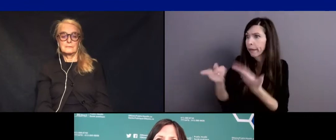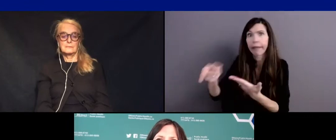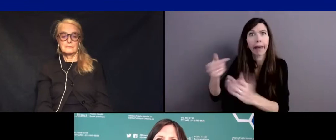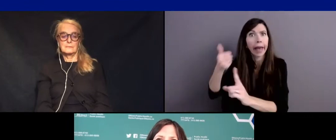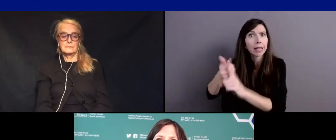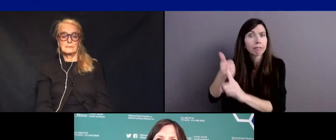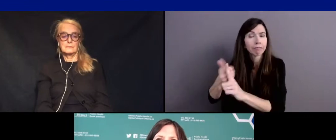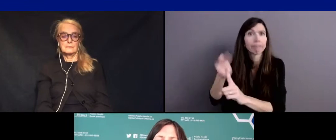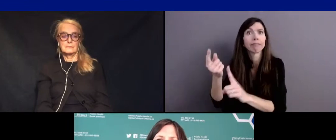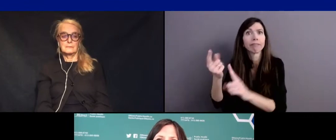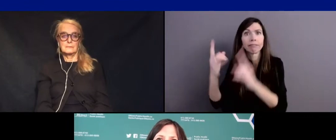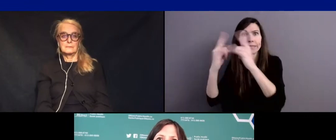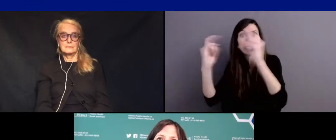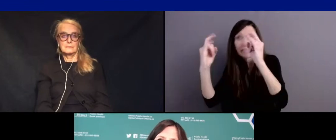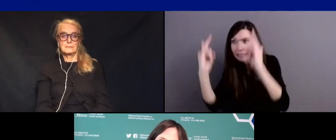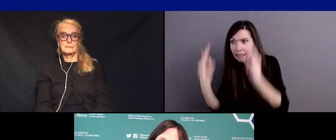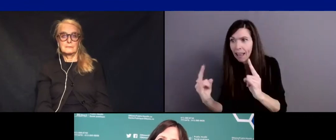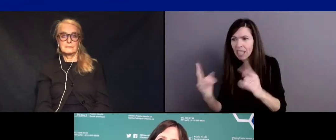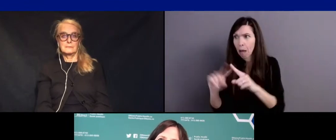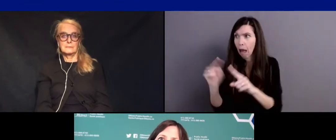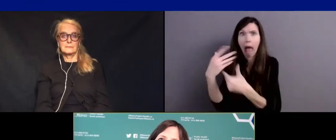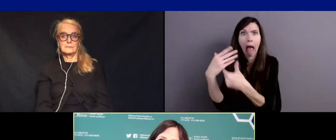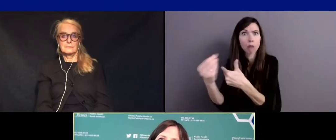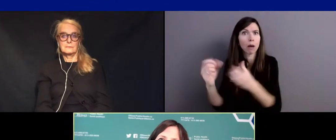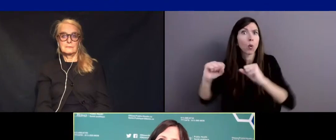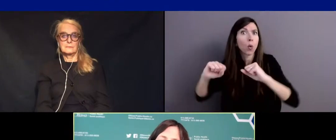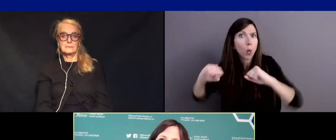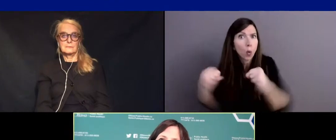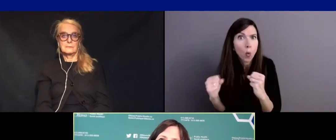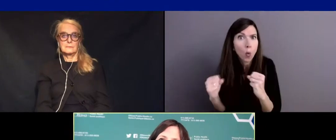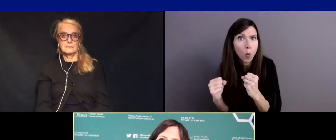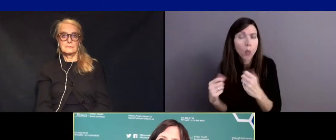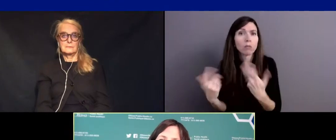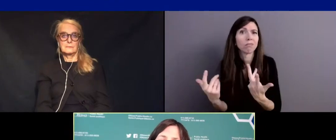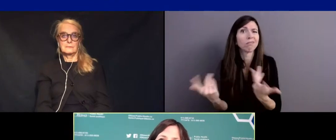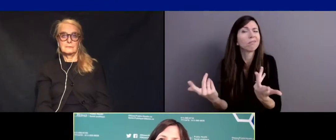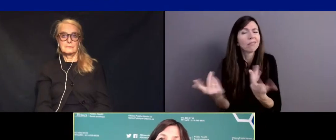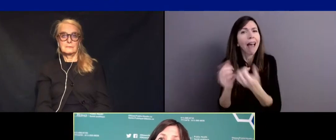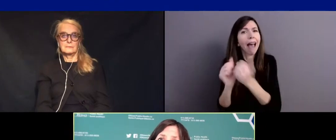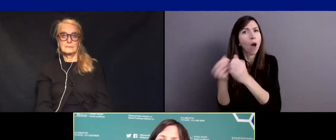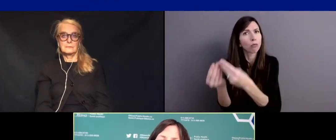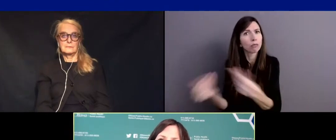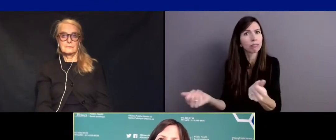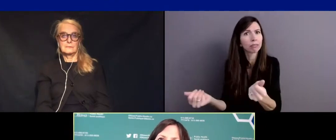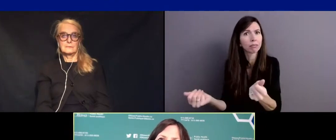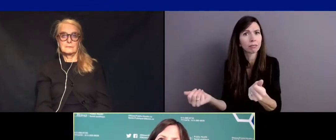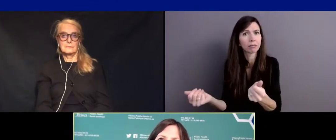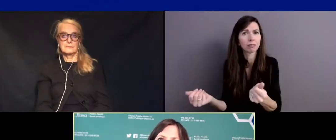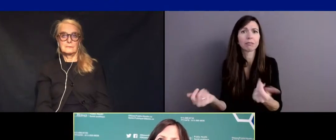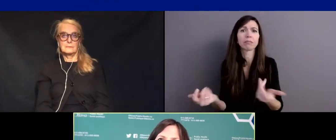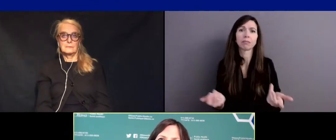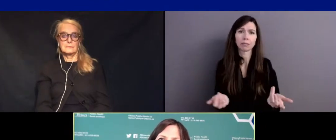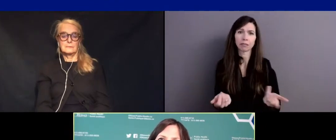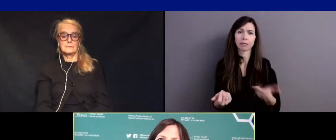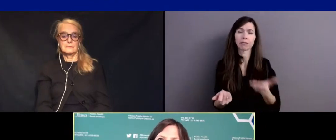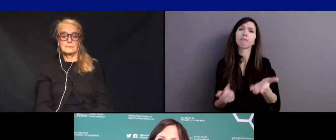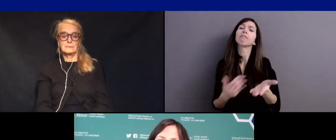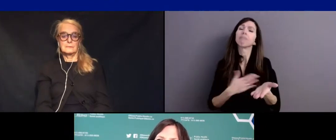extended patio season because of these restrictions from the province. Yes, and first of all, I want